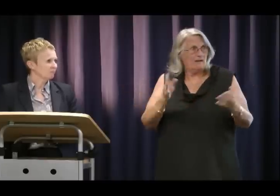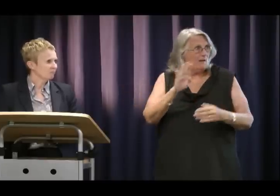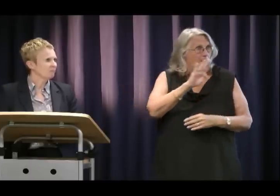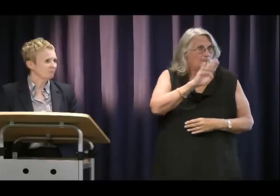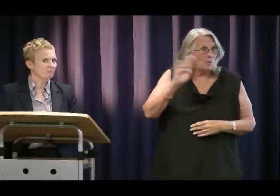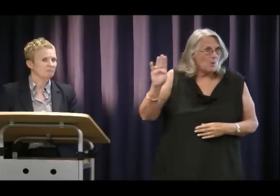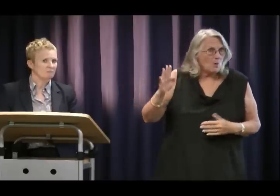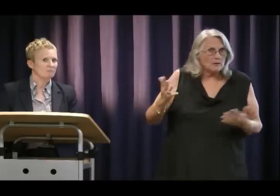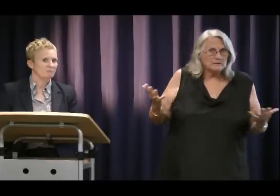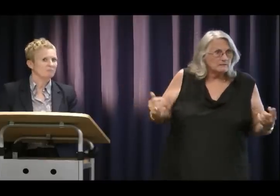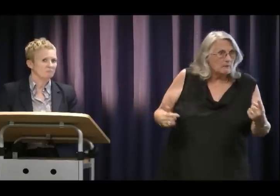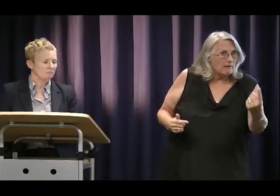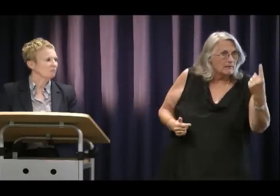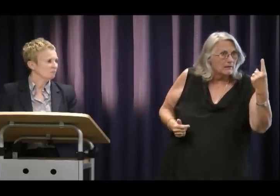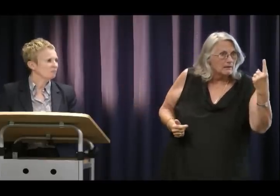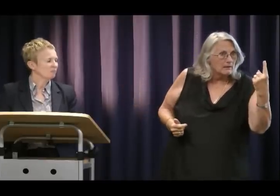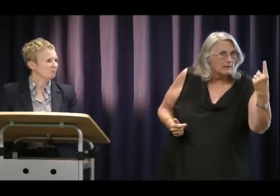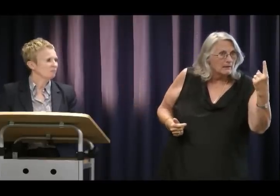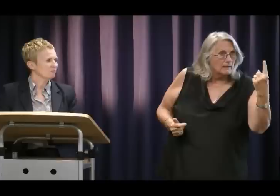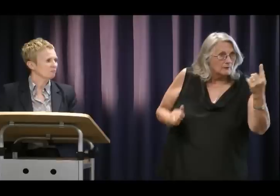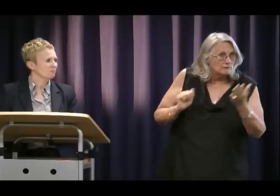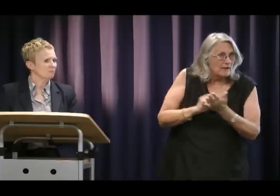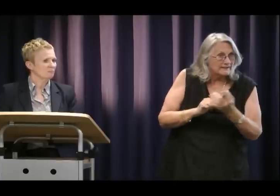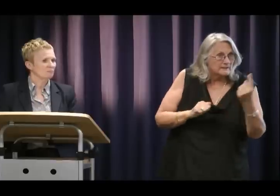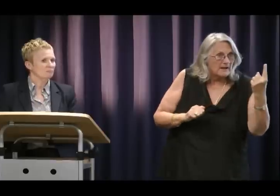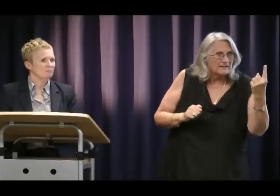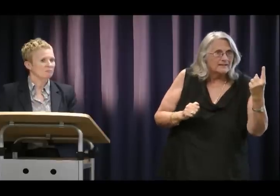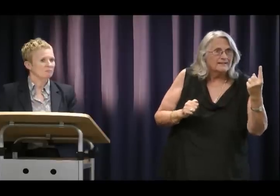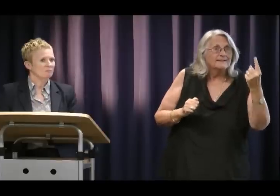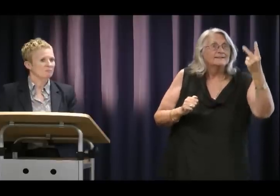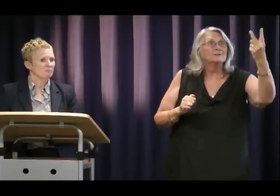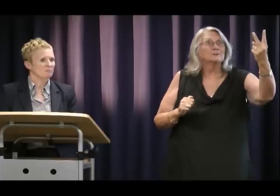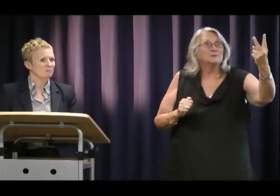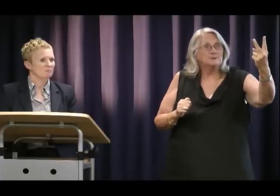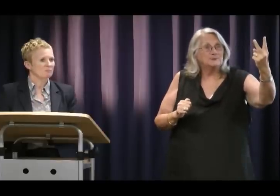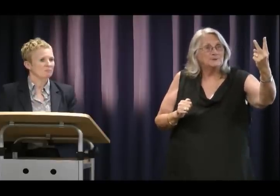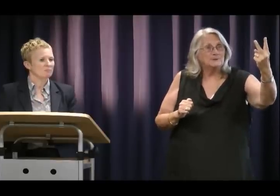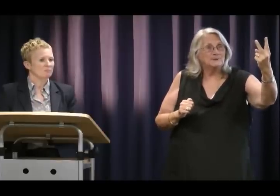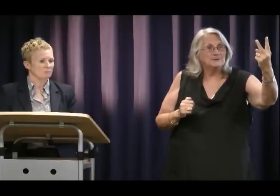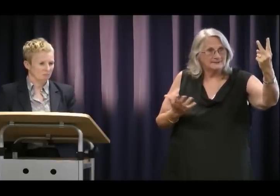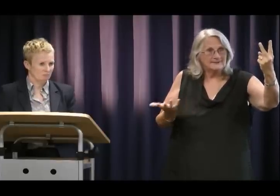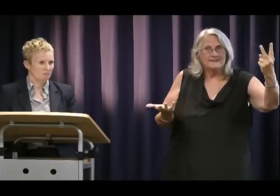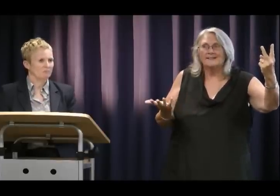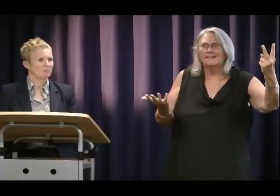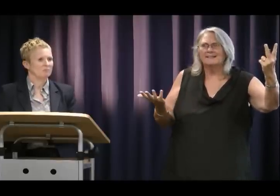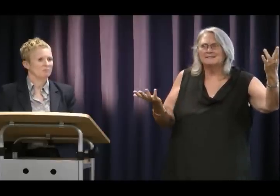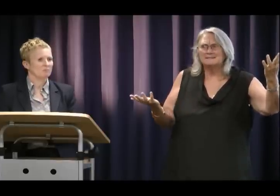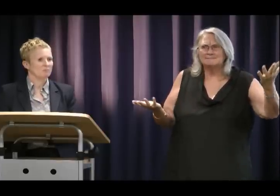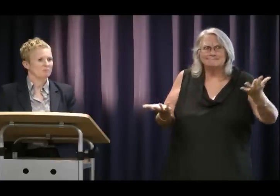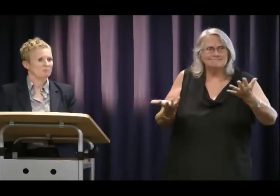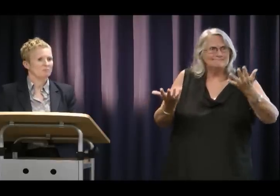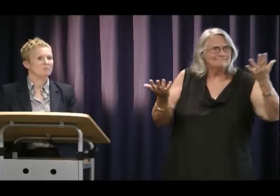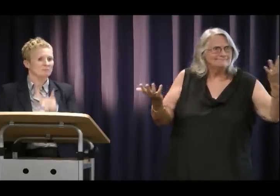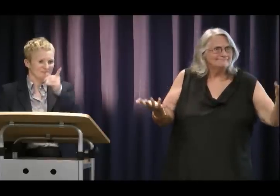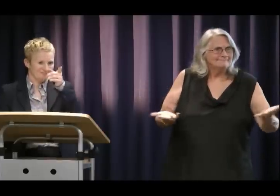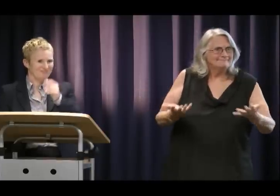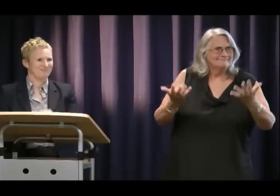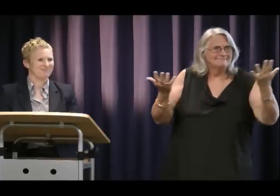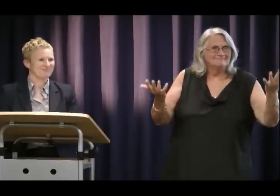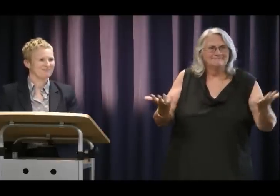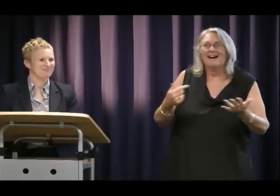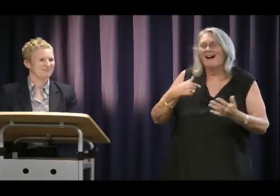criticism, Chris, but there's only one member of the board here as well. Oh, there's two, sorry. Yeah, there's two.